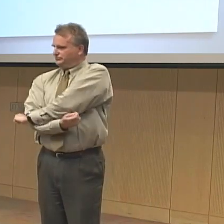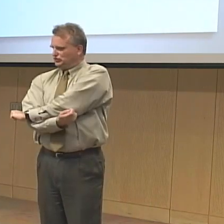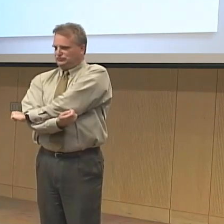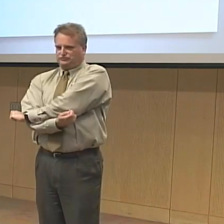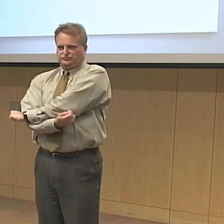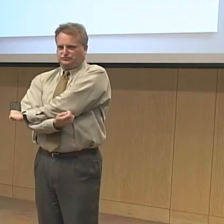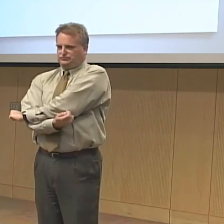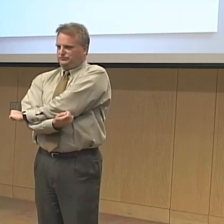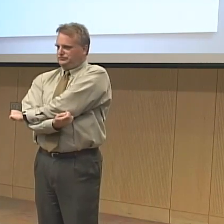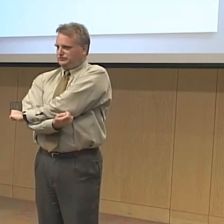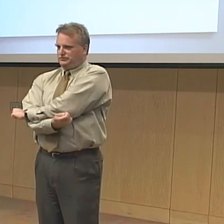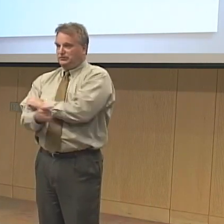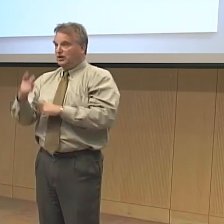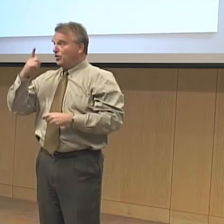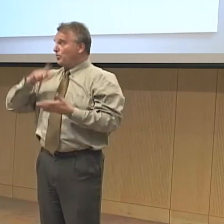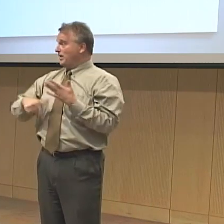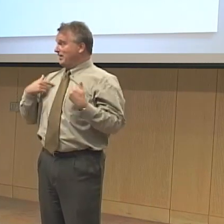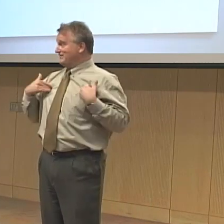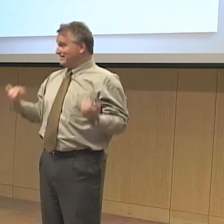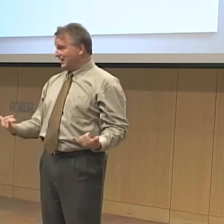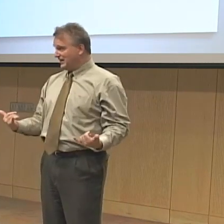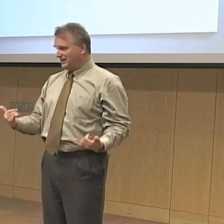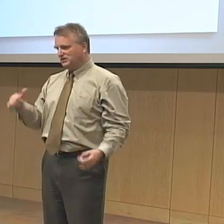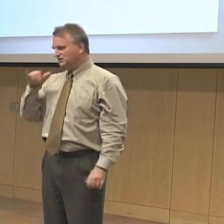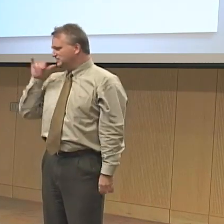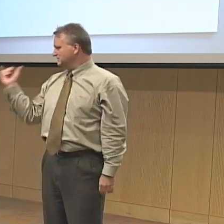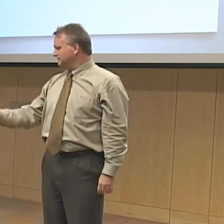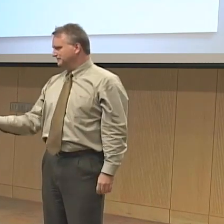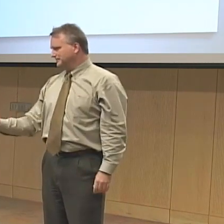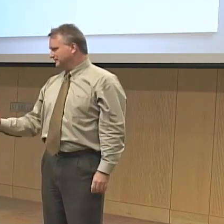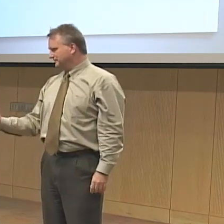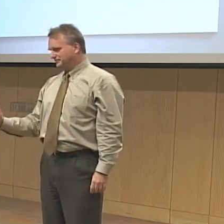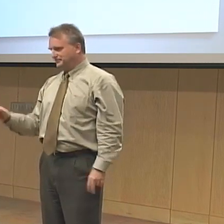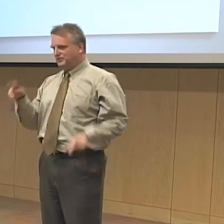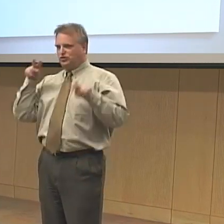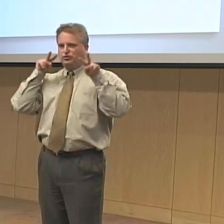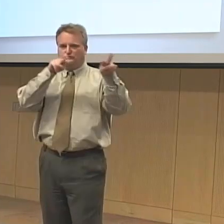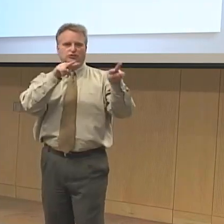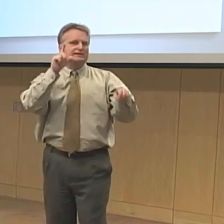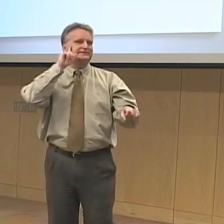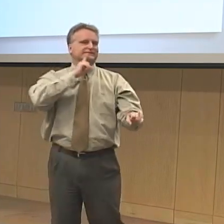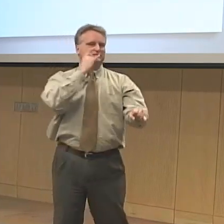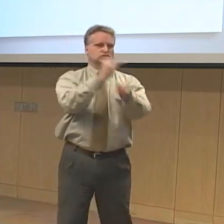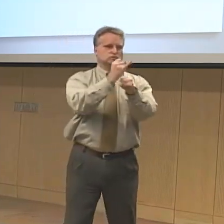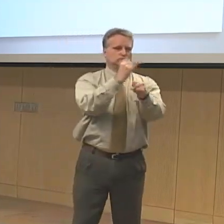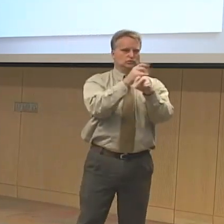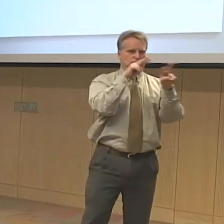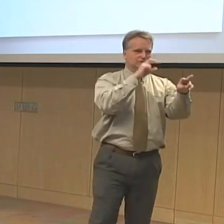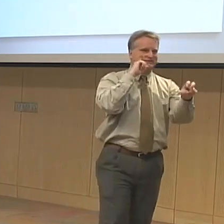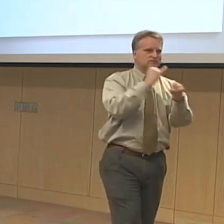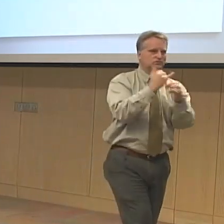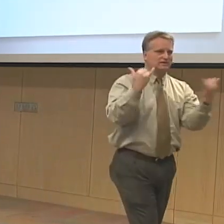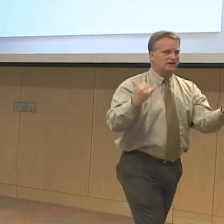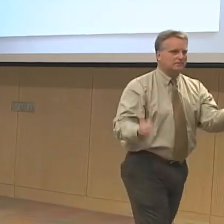changing. What we currently have will not be the same down the road. Look at the residential schools for the